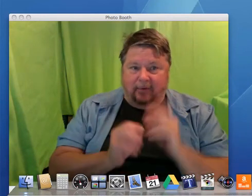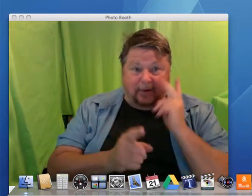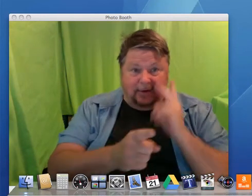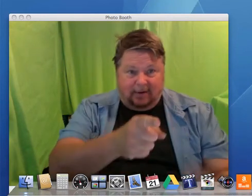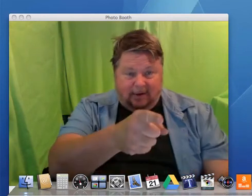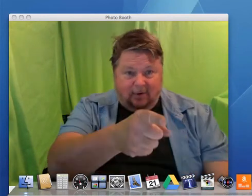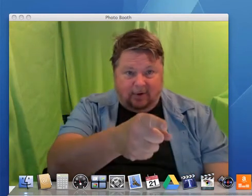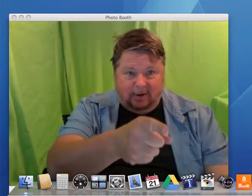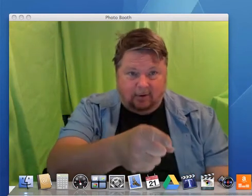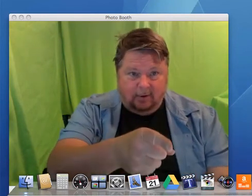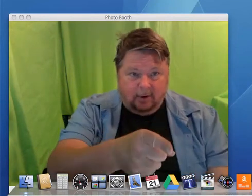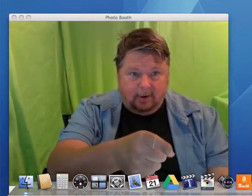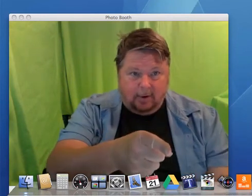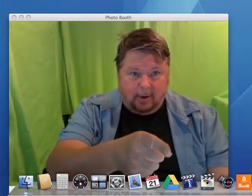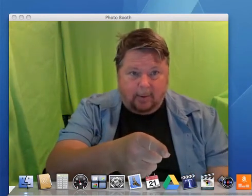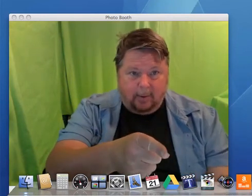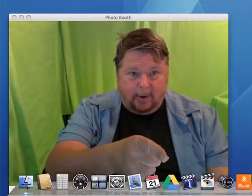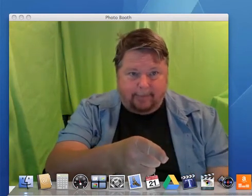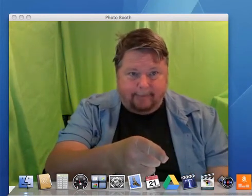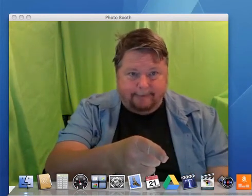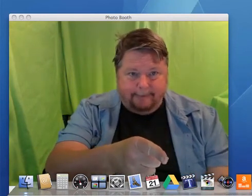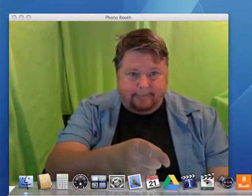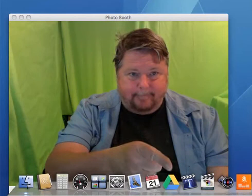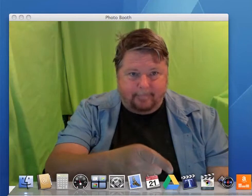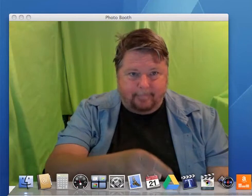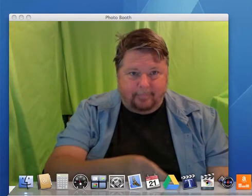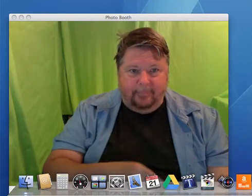Conference. See, it says so right there.